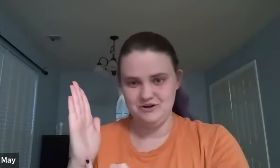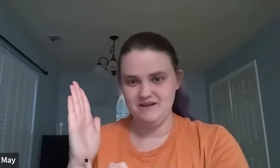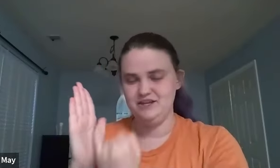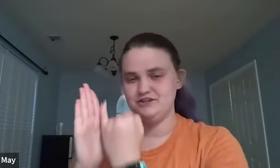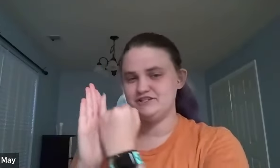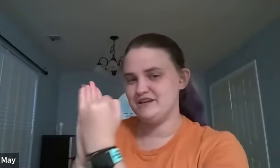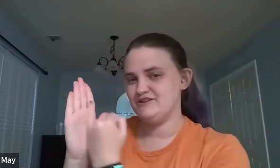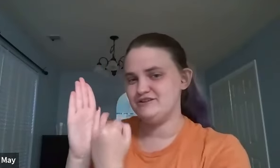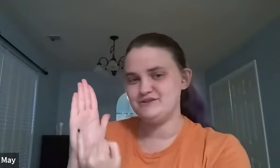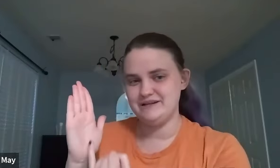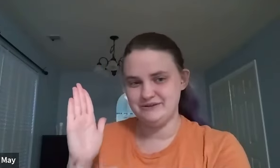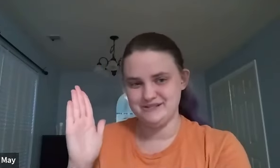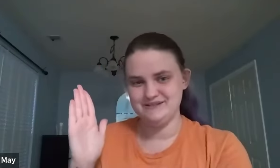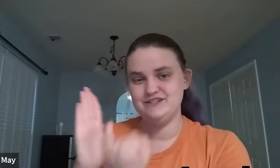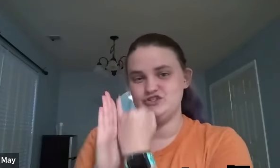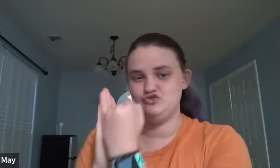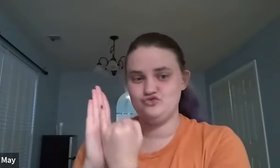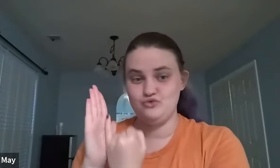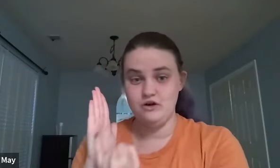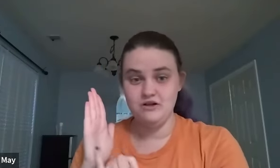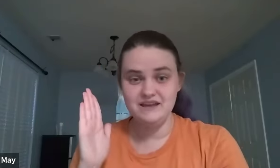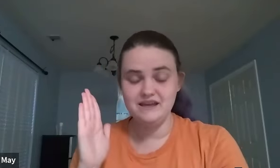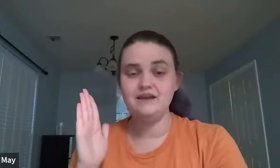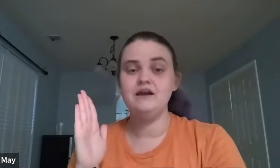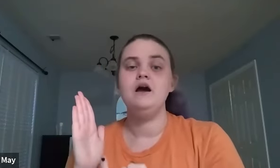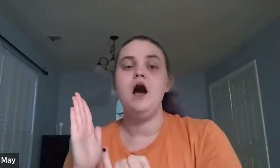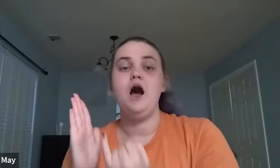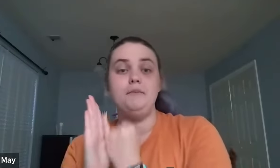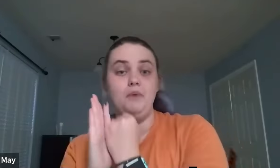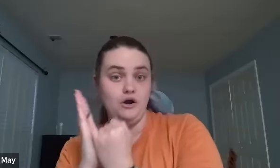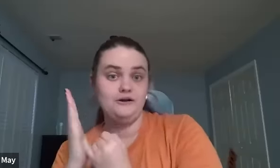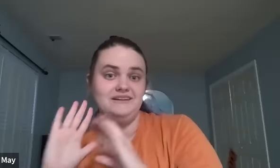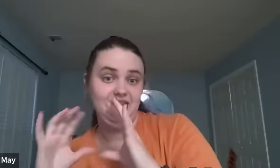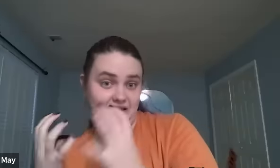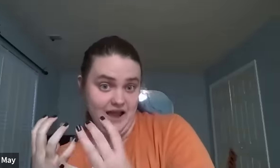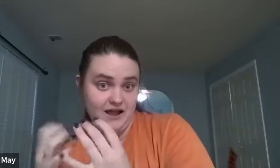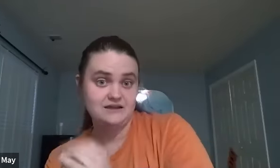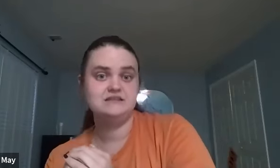And you just make your little squiggles. So drawing, art class,